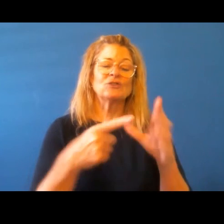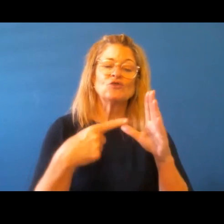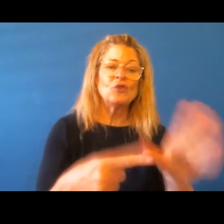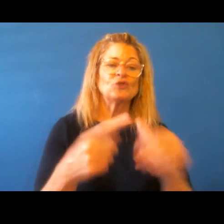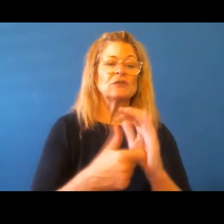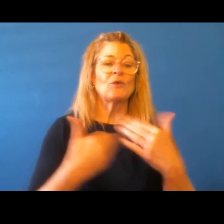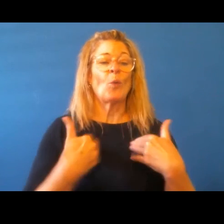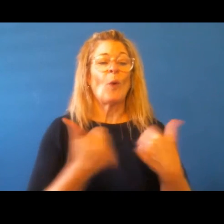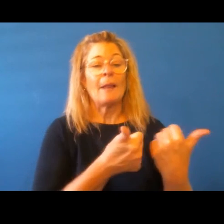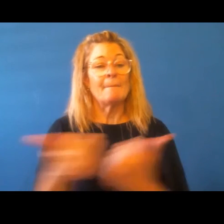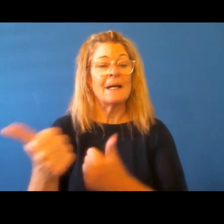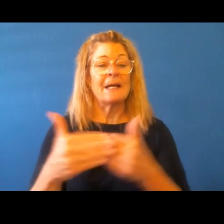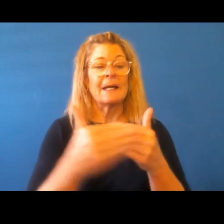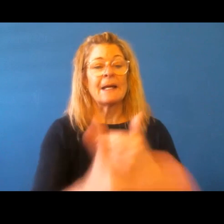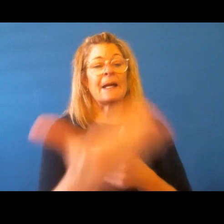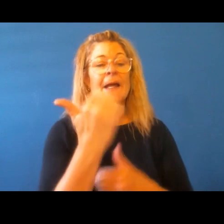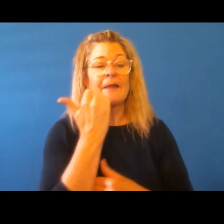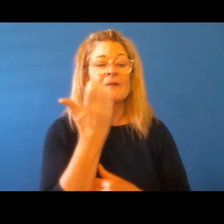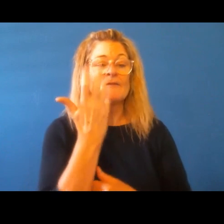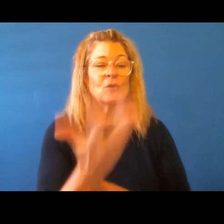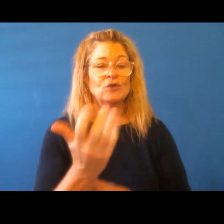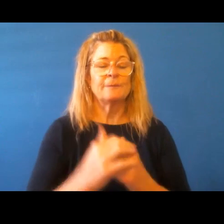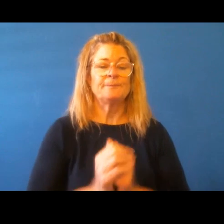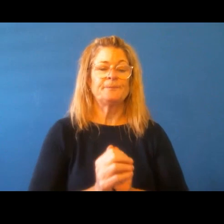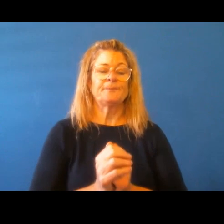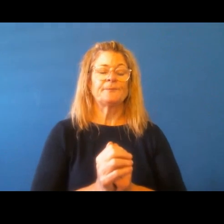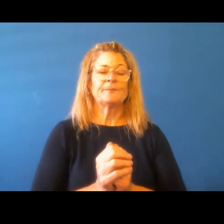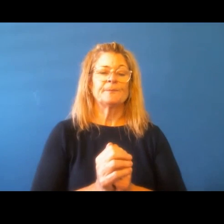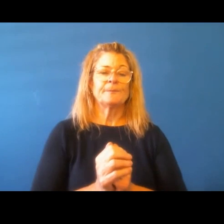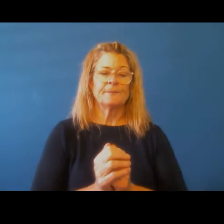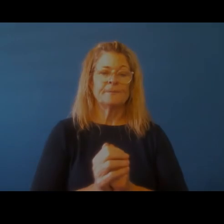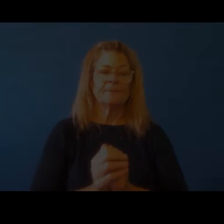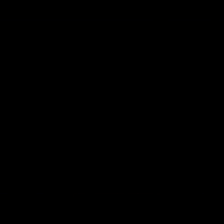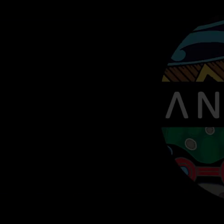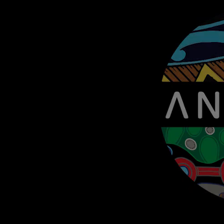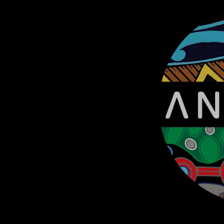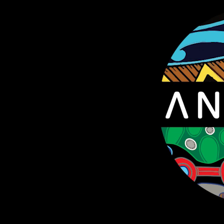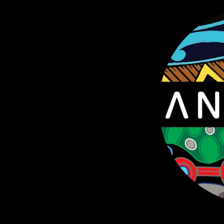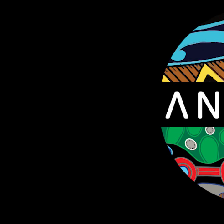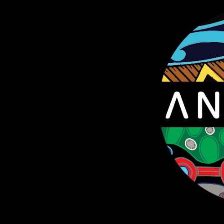Nō reira kei aku rangatira, tēnā koutou katoa.